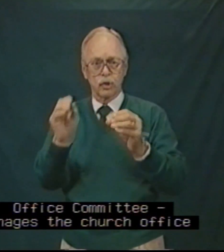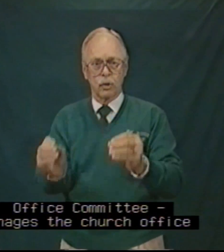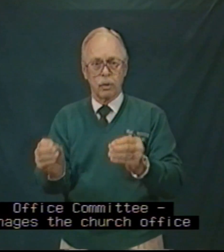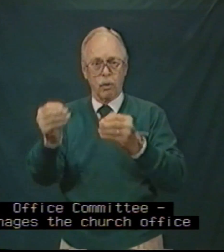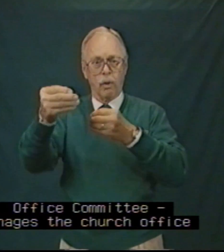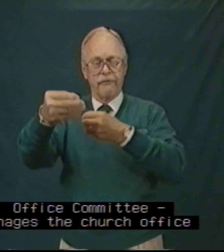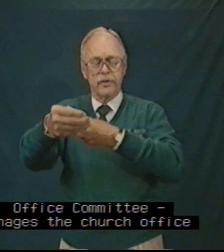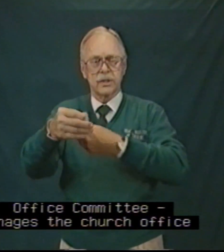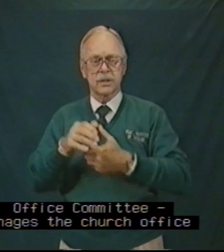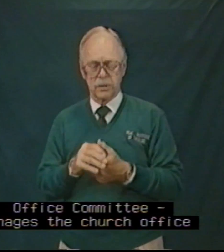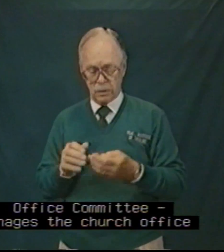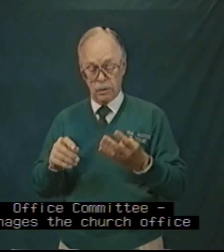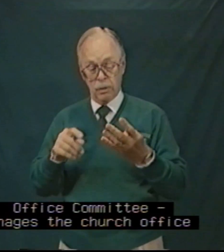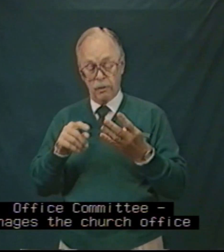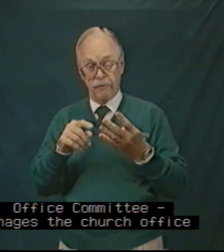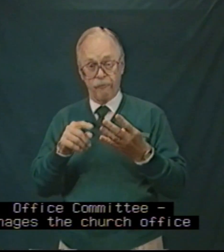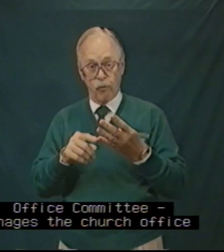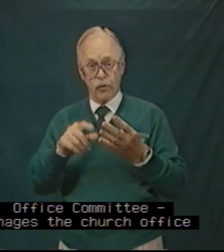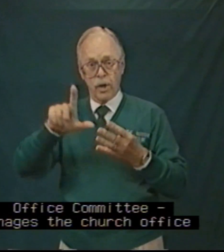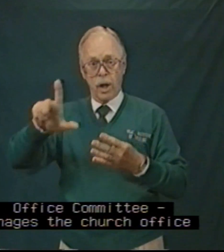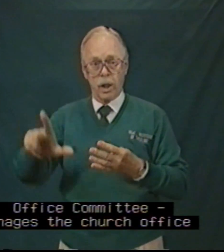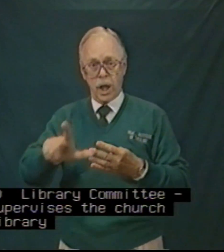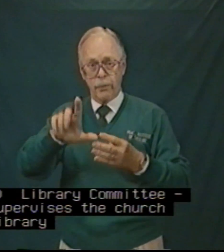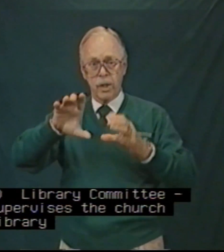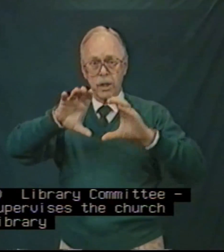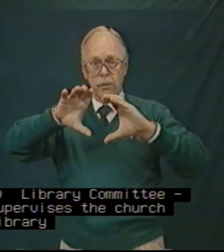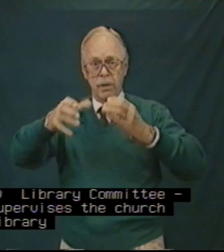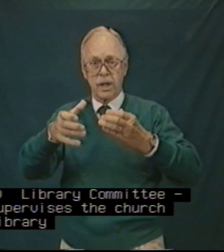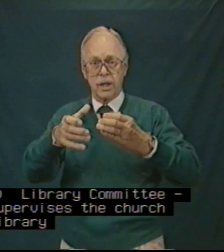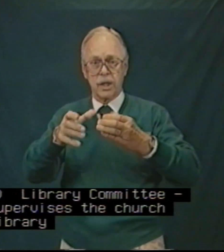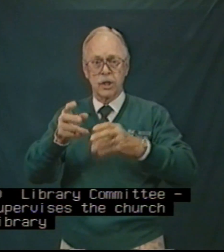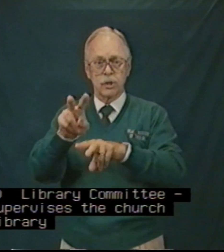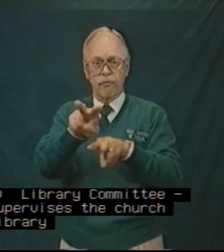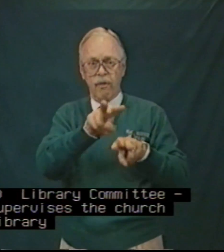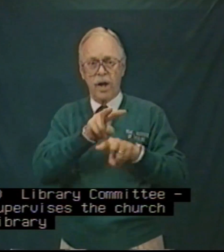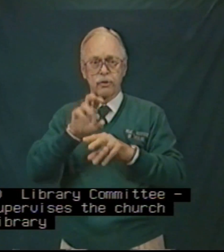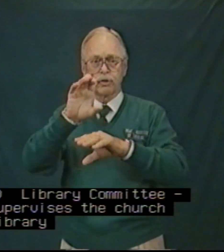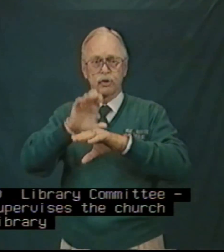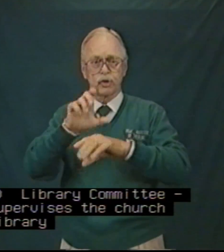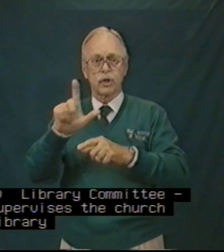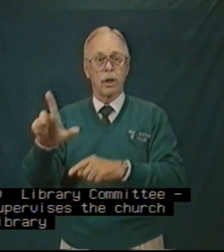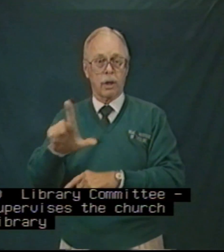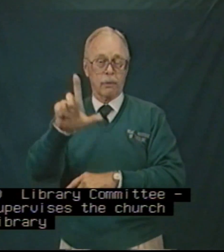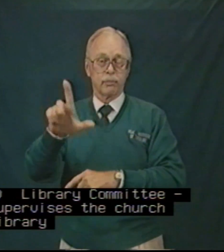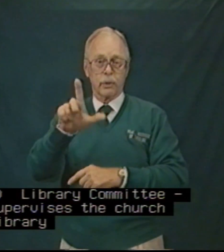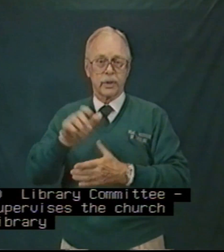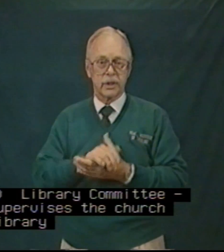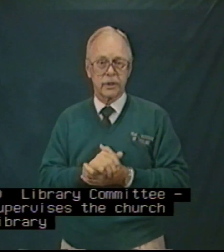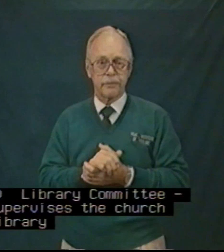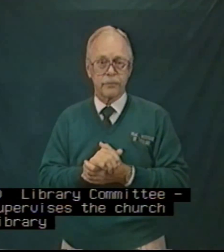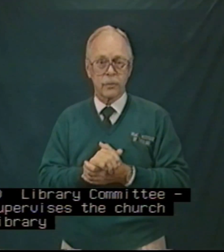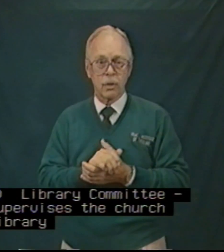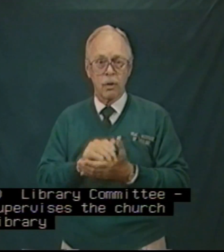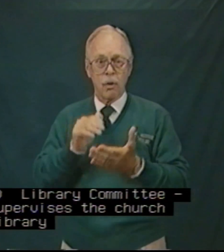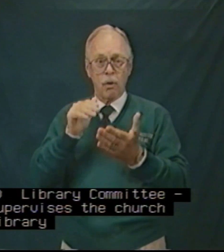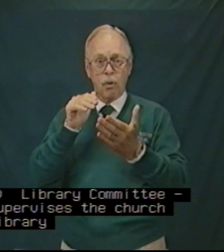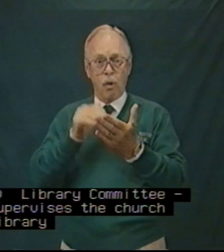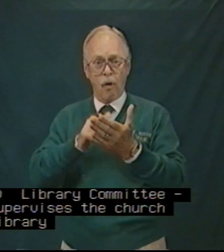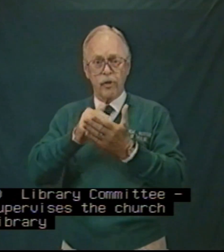office. Four, Library Committee supervises the church library. Often it may